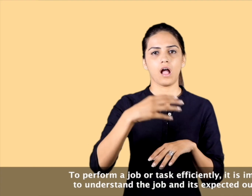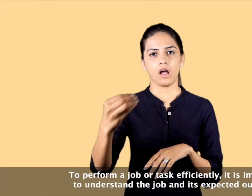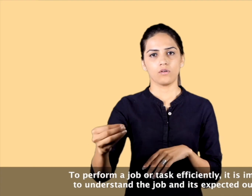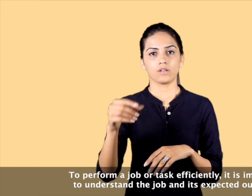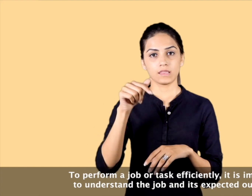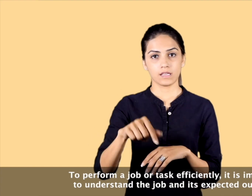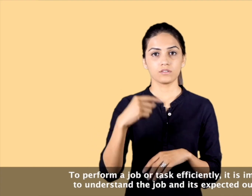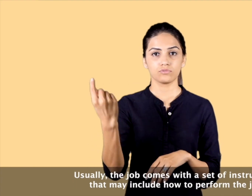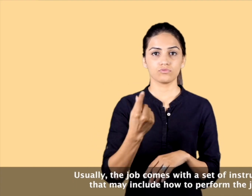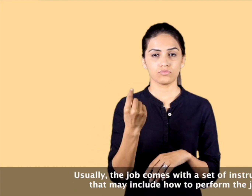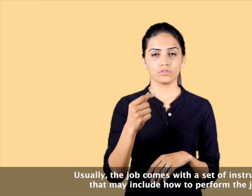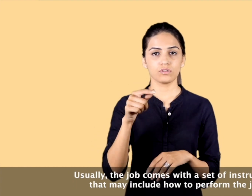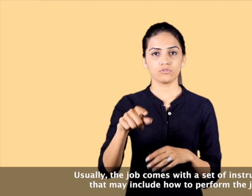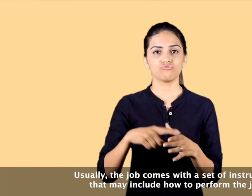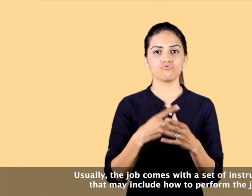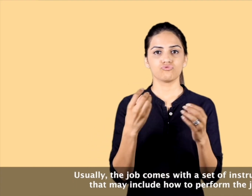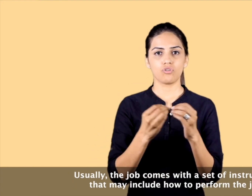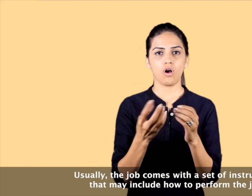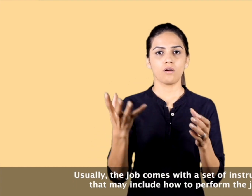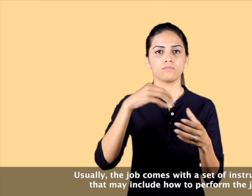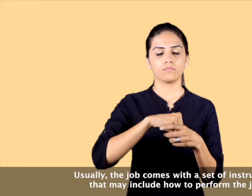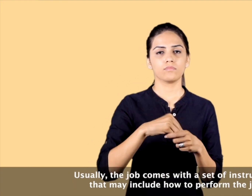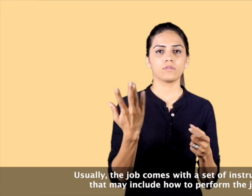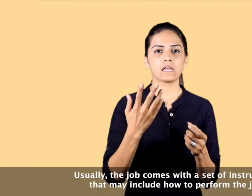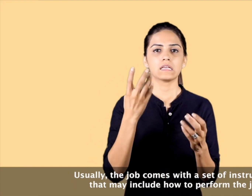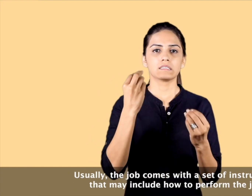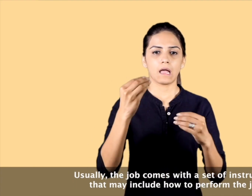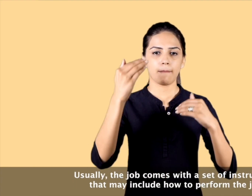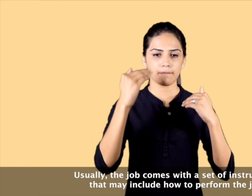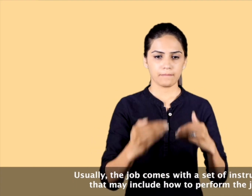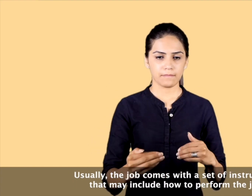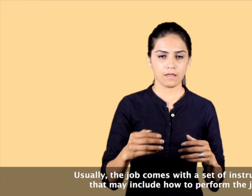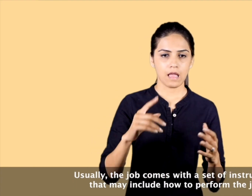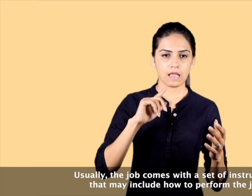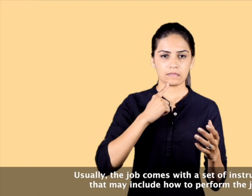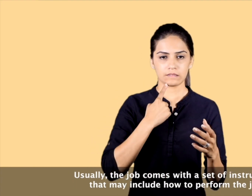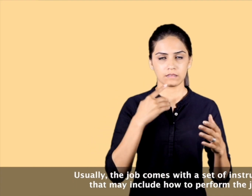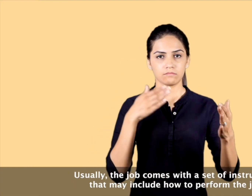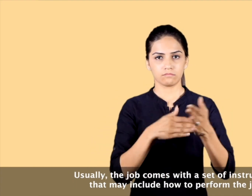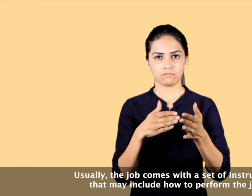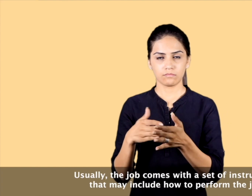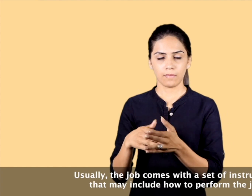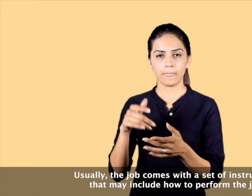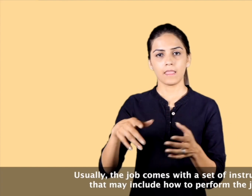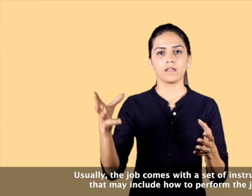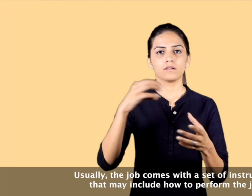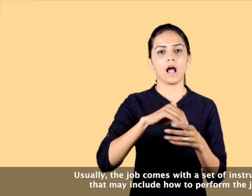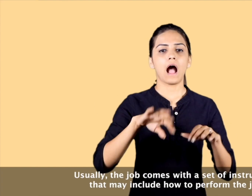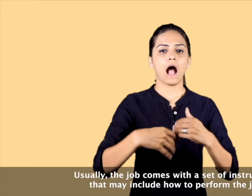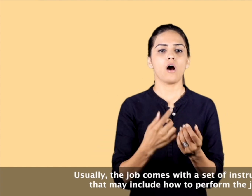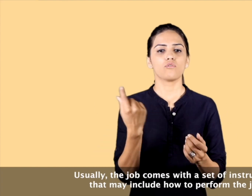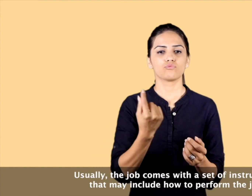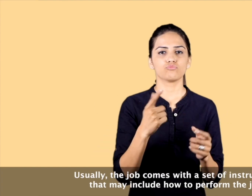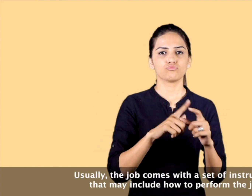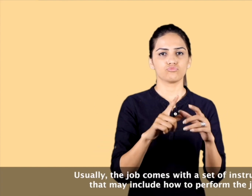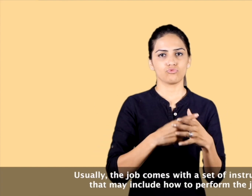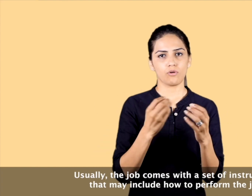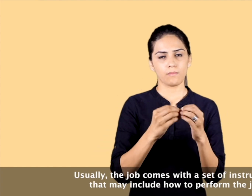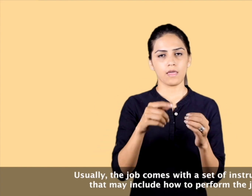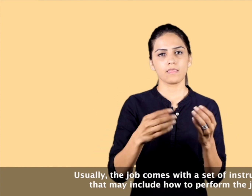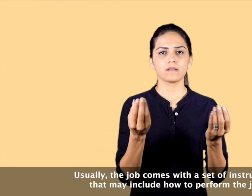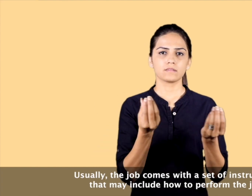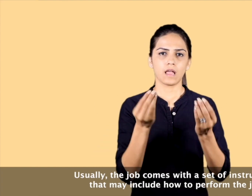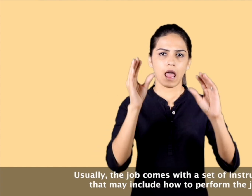outcome. Usually, the job comes with a set of instructions that may include how to perform the job.